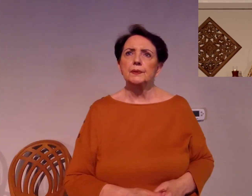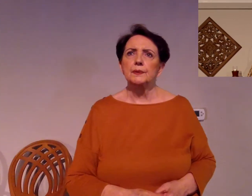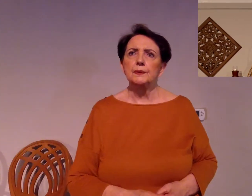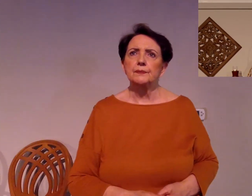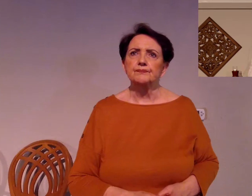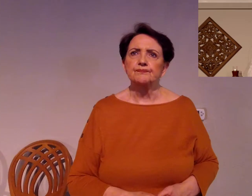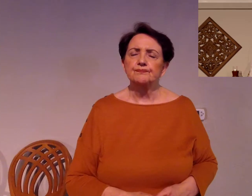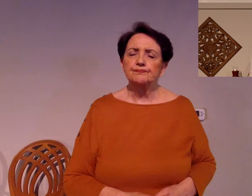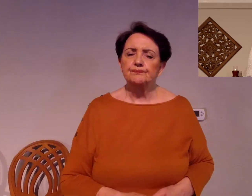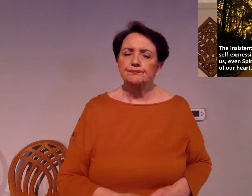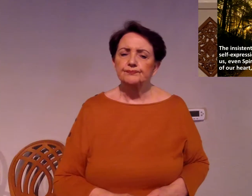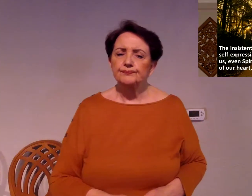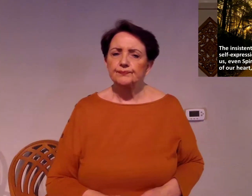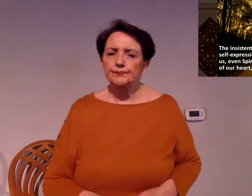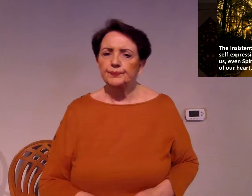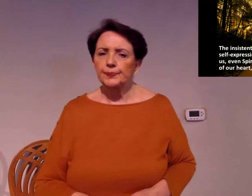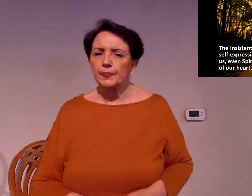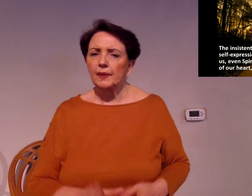And here it is, right here,